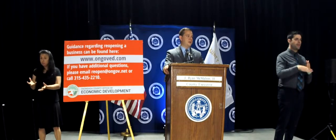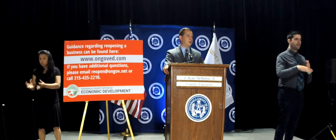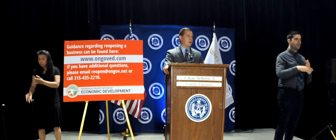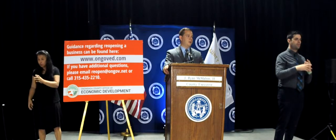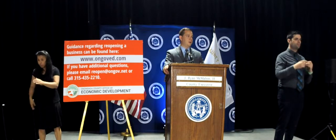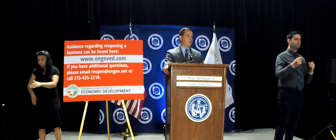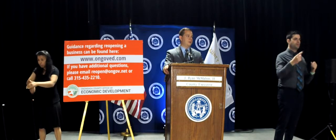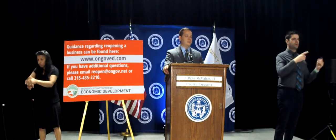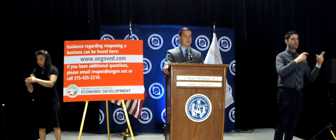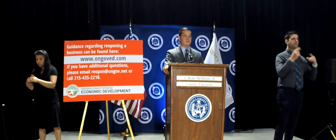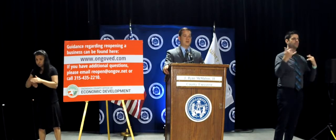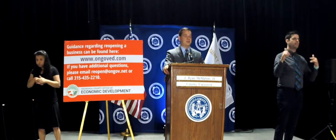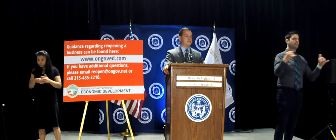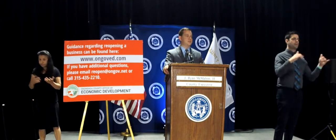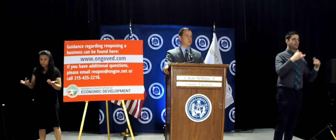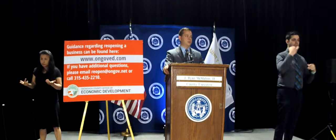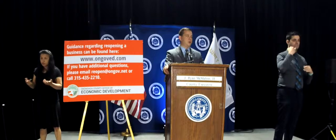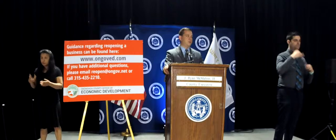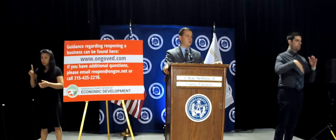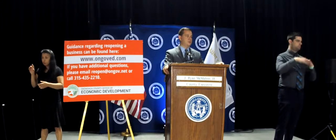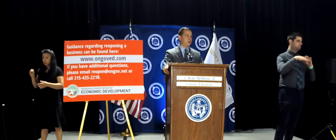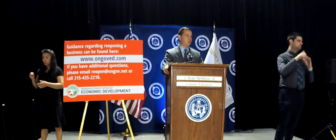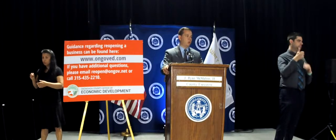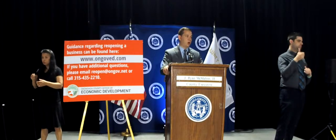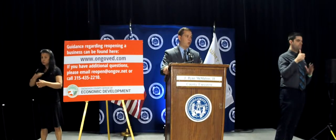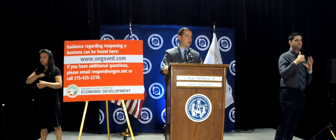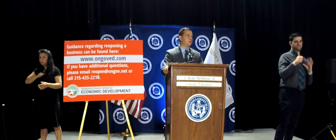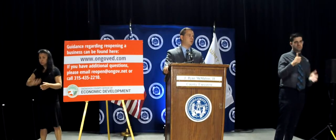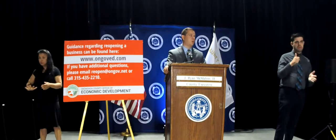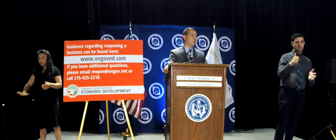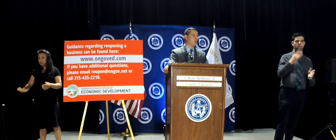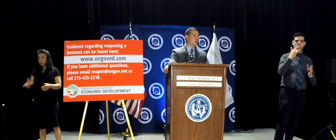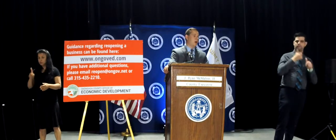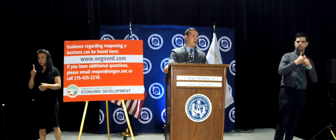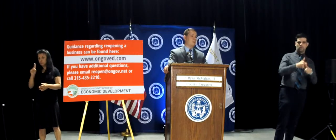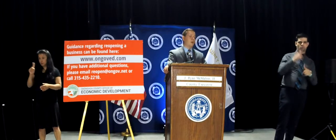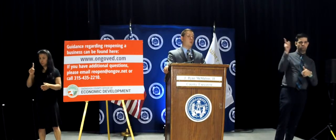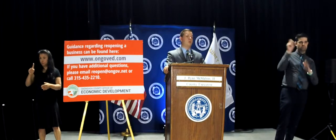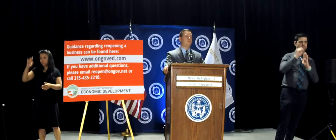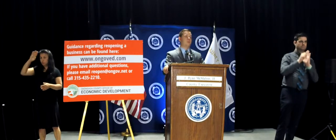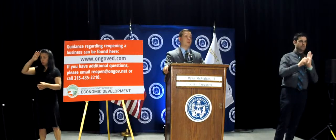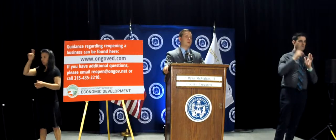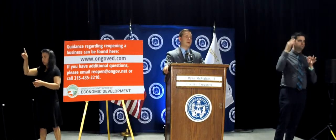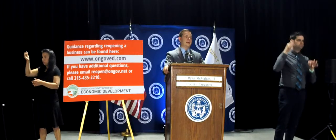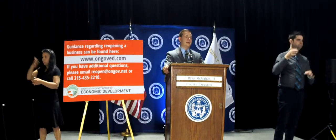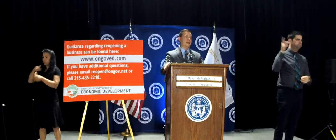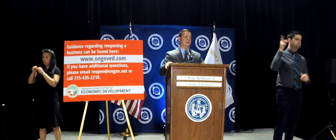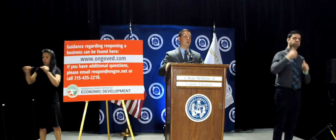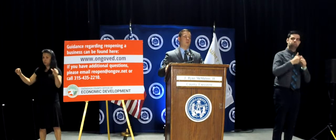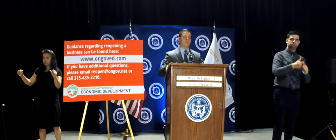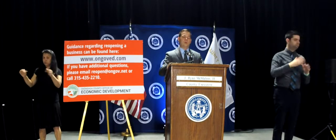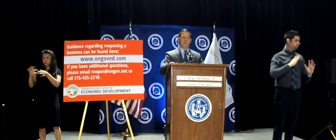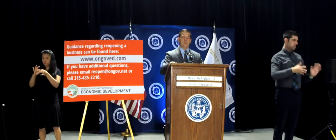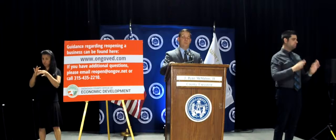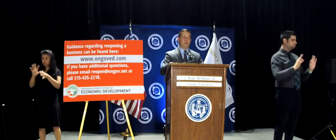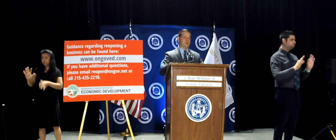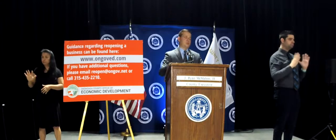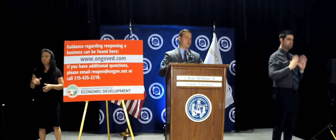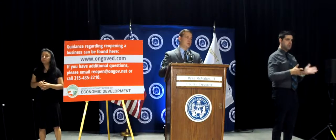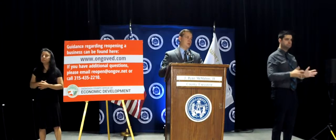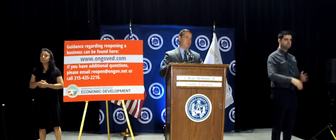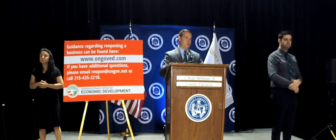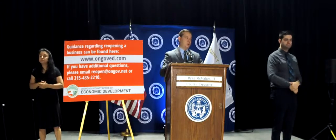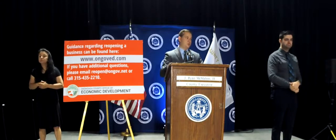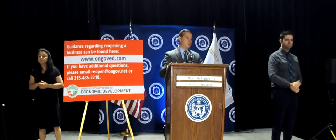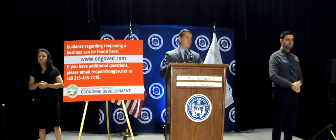under 10 and under, that's very consistent with the governor's executive order already. So we've been, again, when we